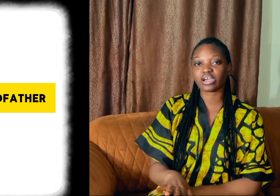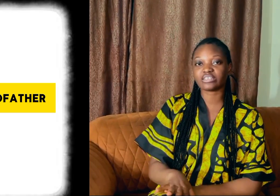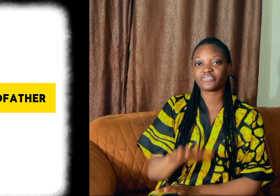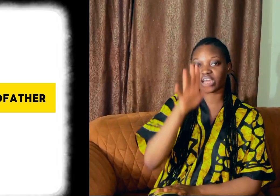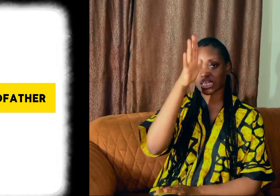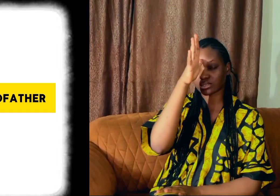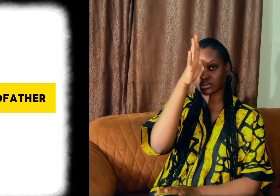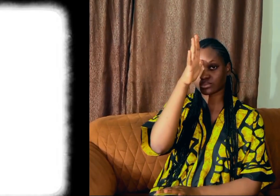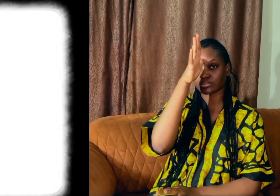grandfather,